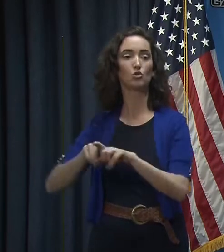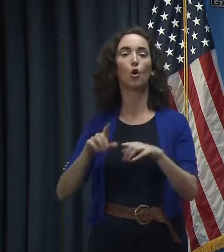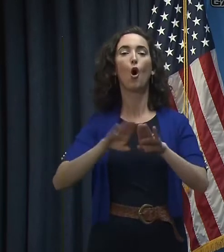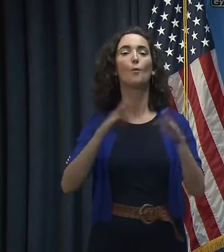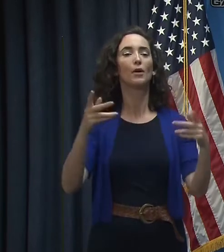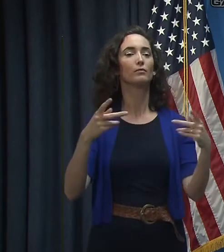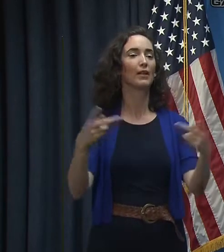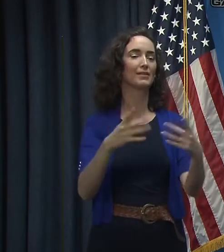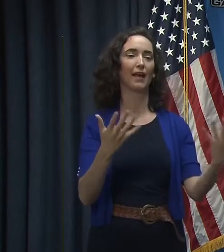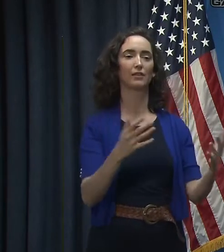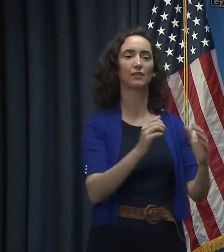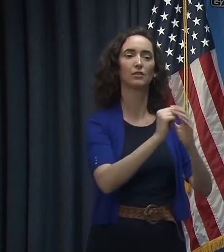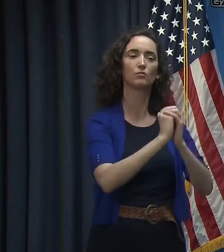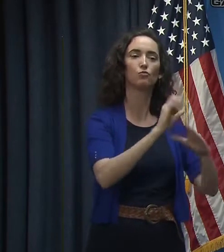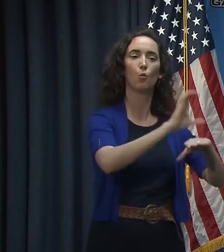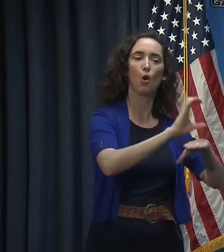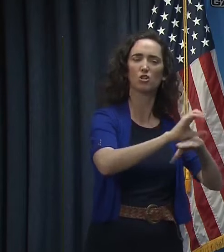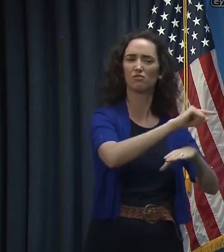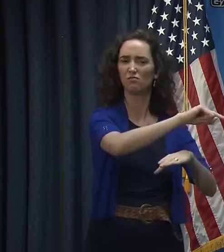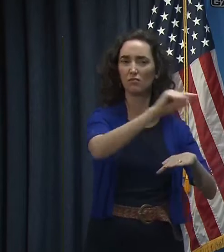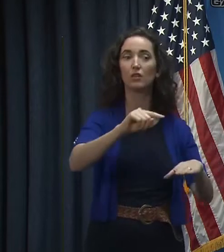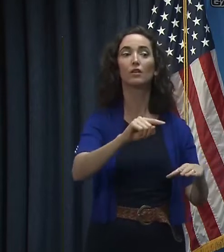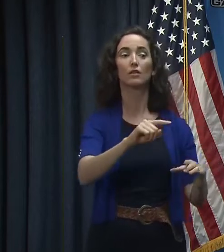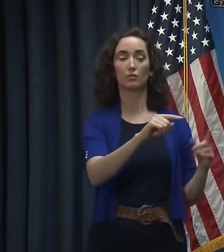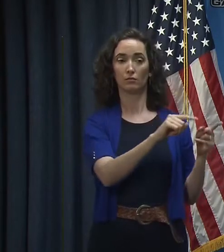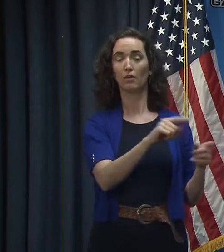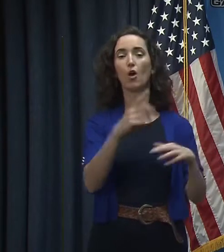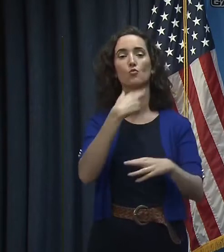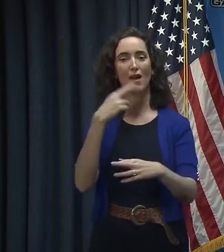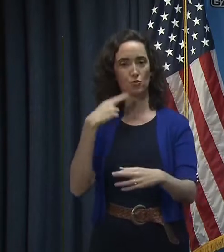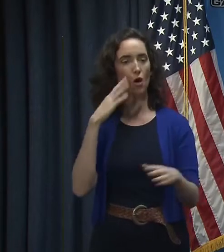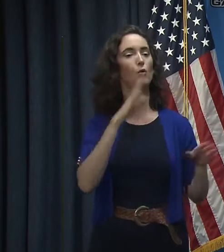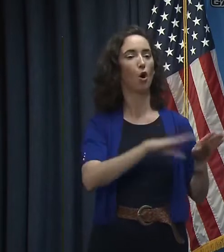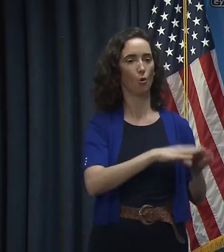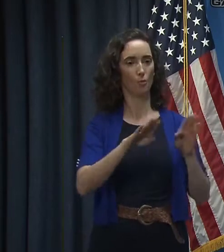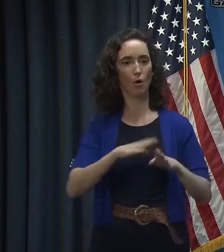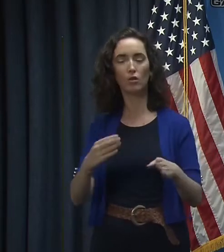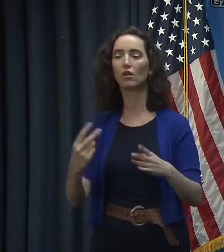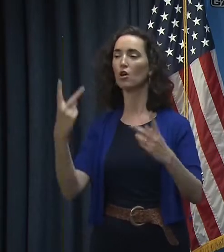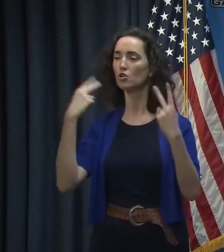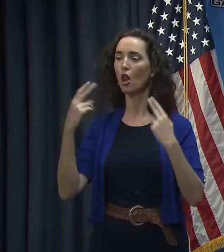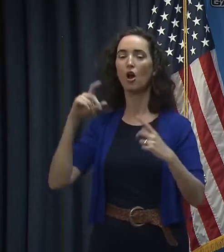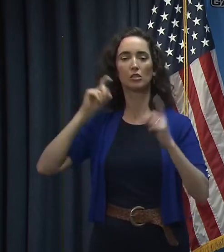restaurants, and allow some places that have been closed to reopen, such as barbershops and salons.